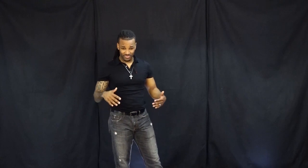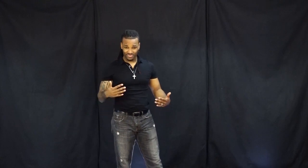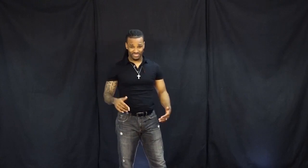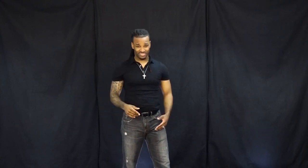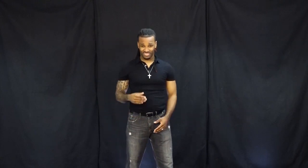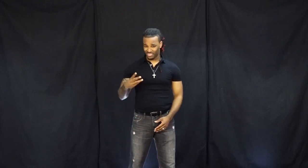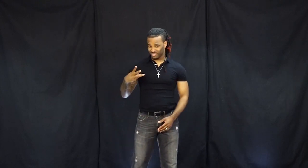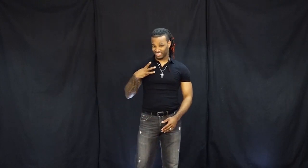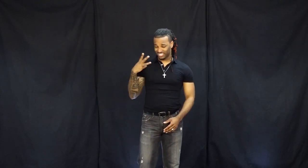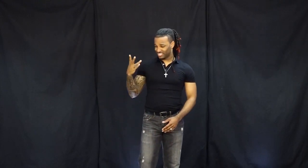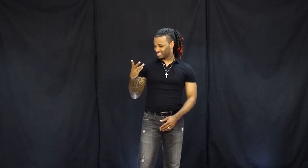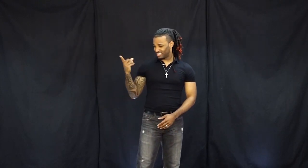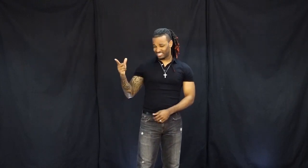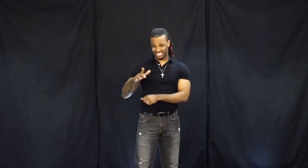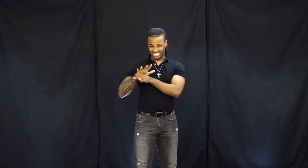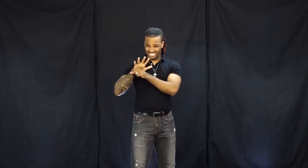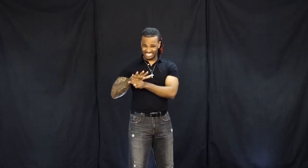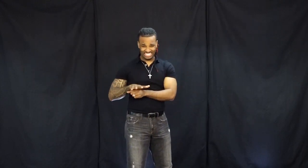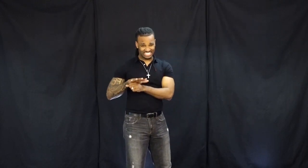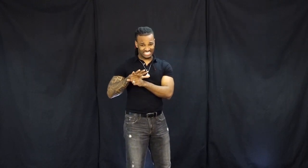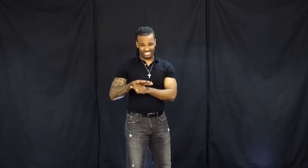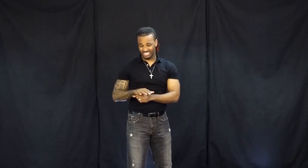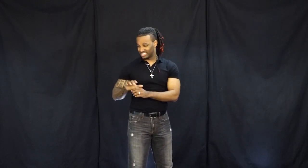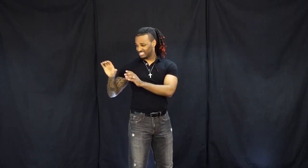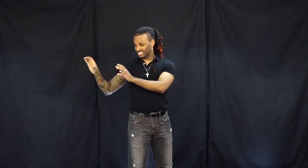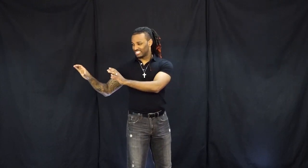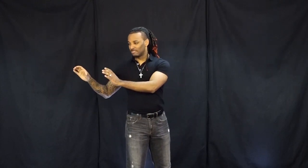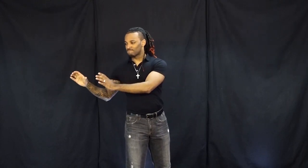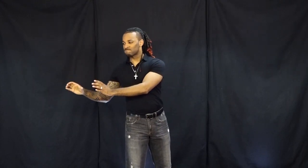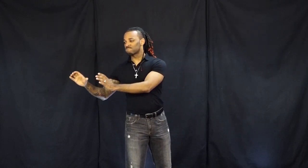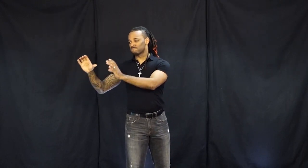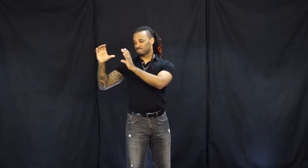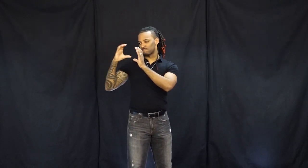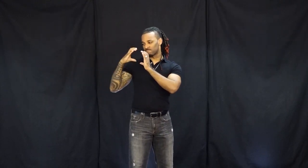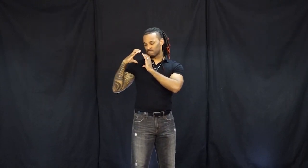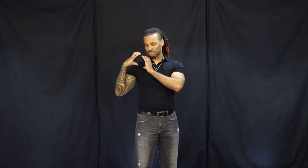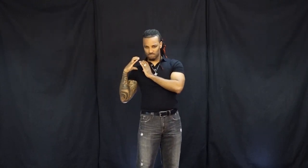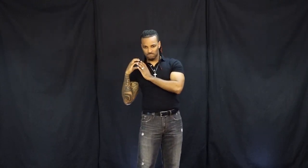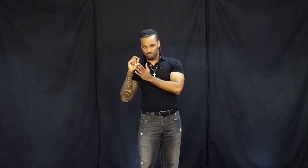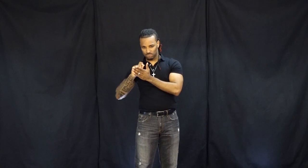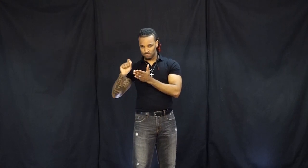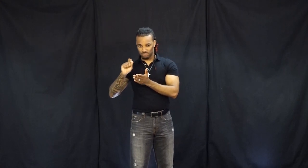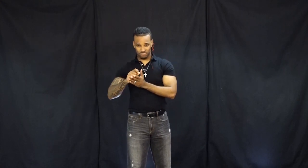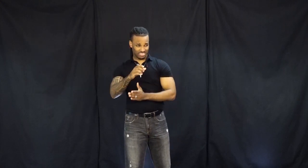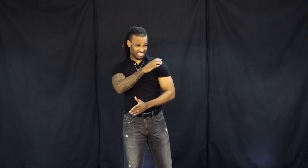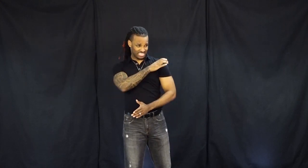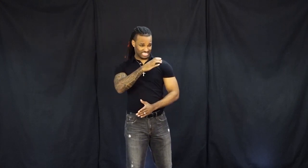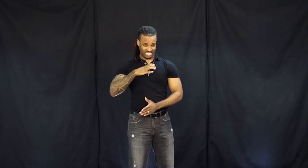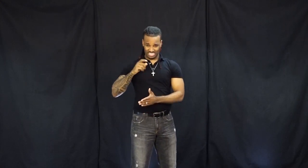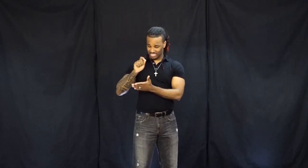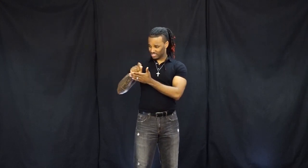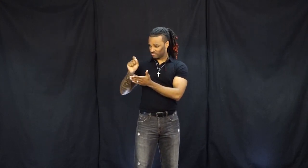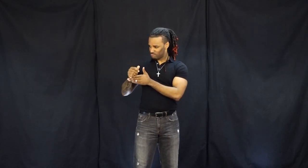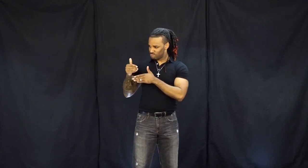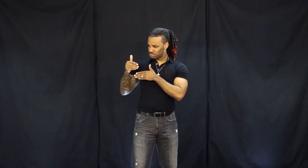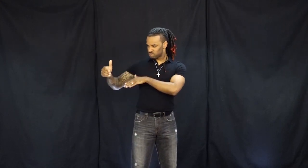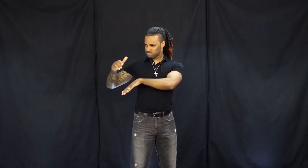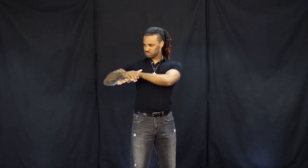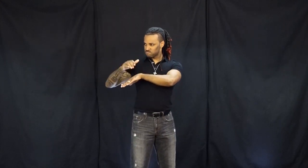I have never seen the general so despondent. I have taken over writing all his correspondence. Congress writes, George attacked